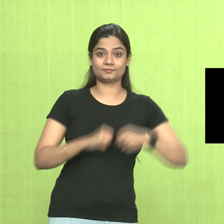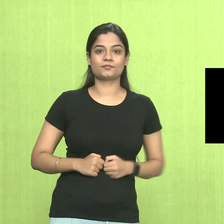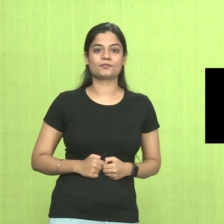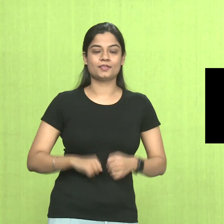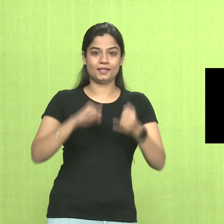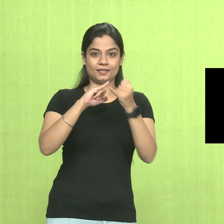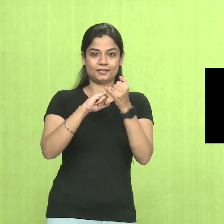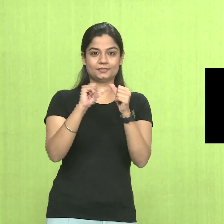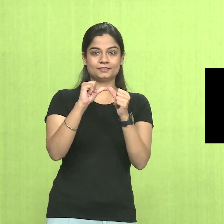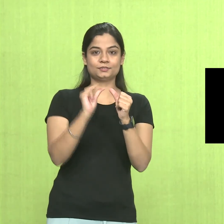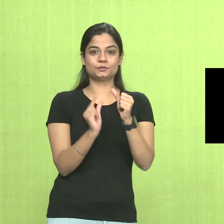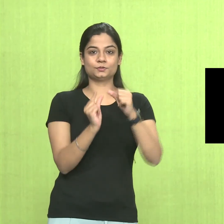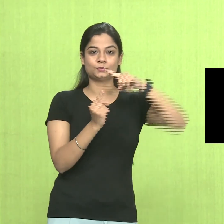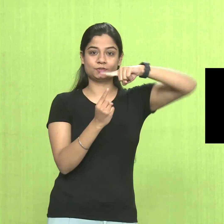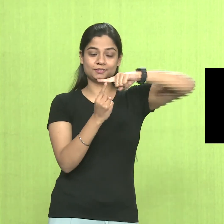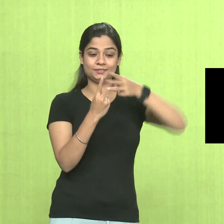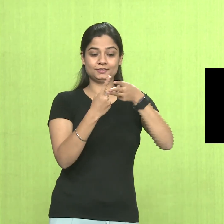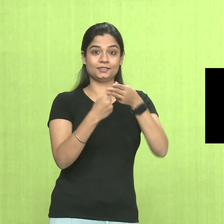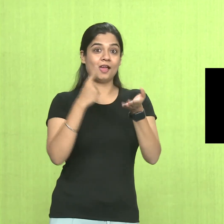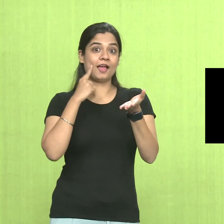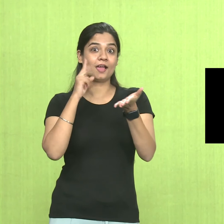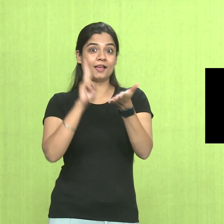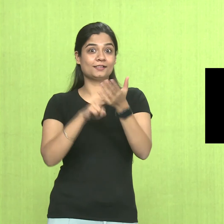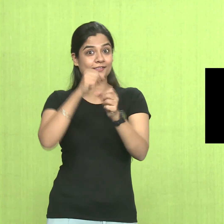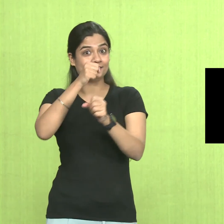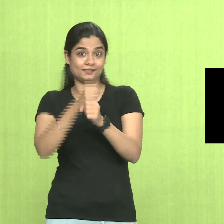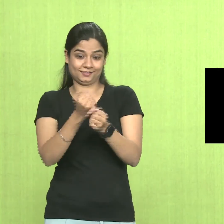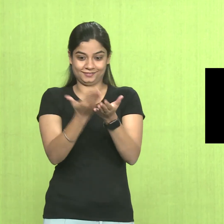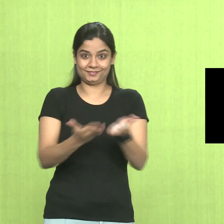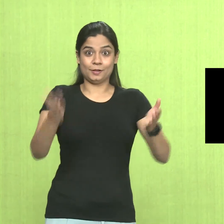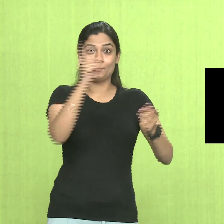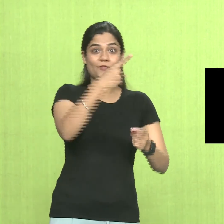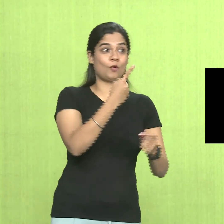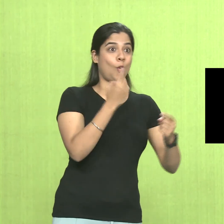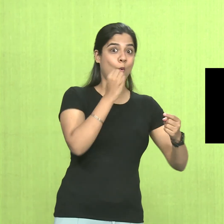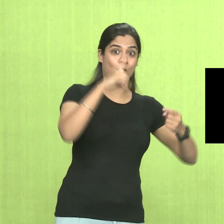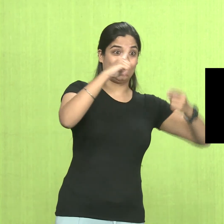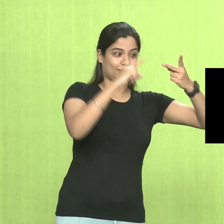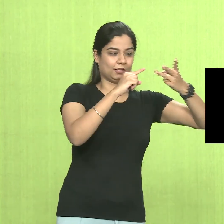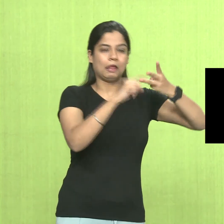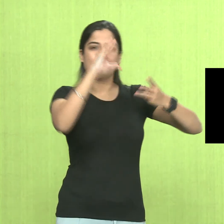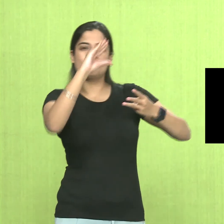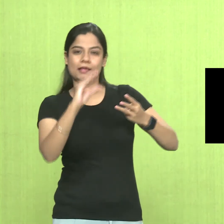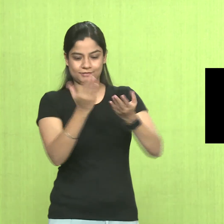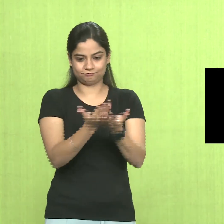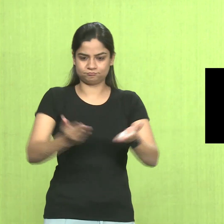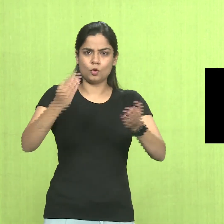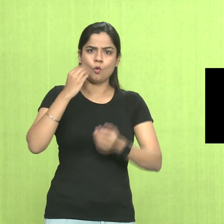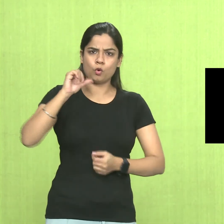Third one is called sauteing. In the first category, deep frying, we used a lot of oil. In shallow frying,